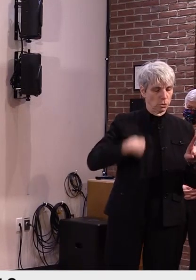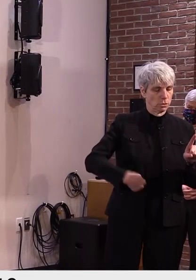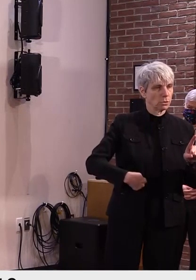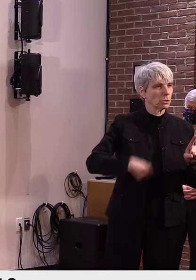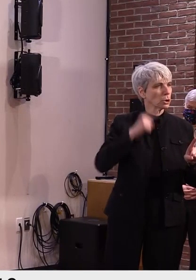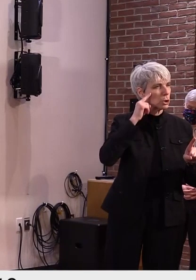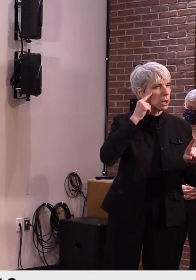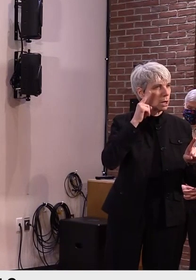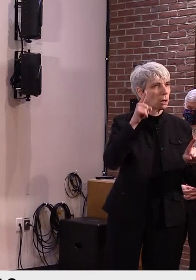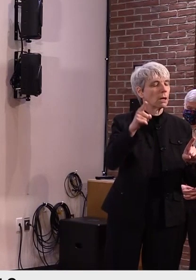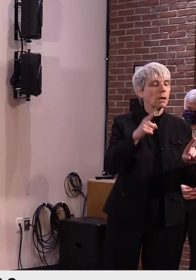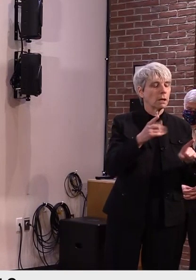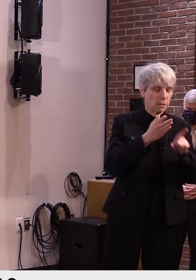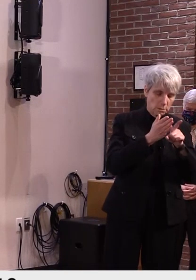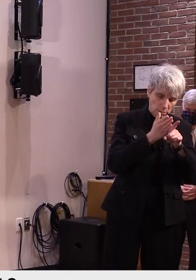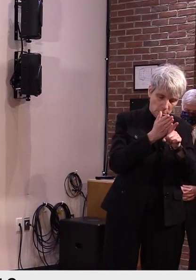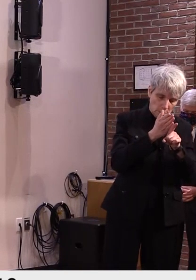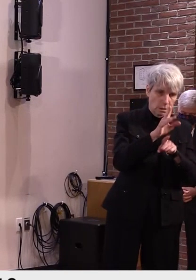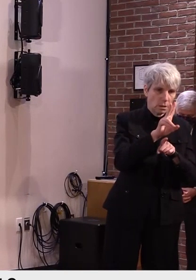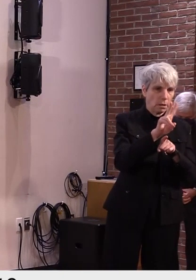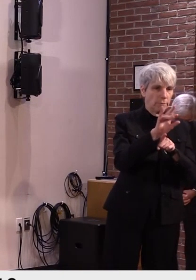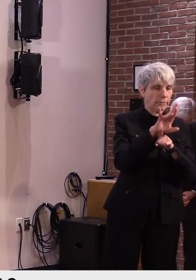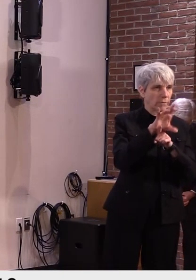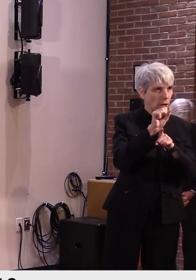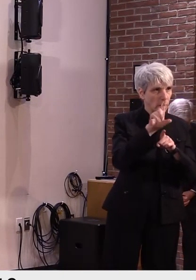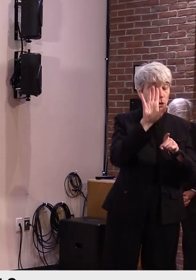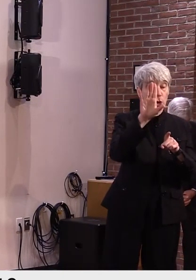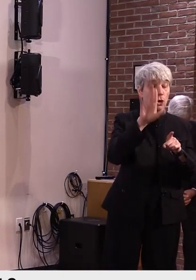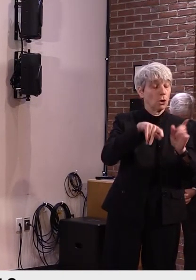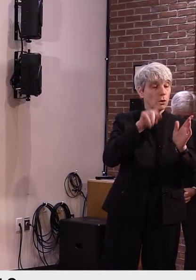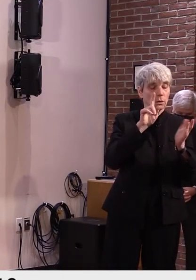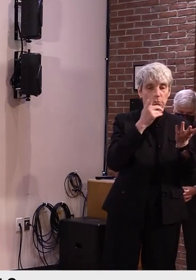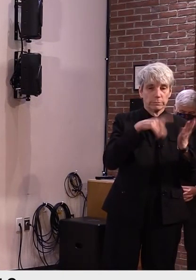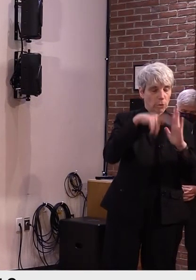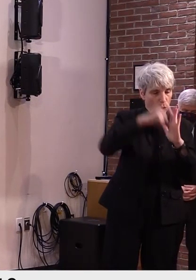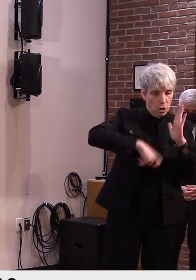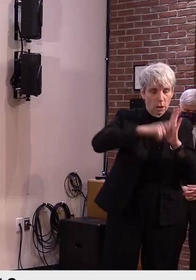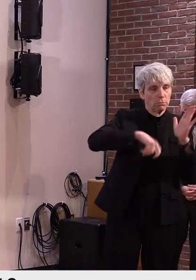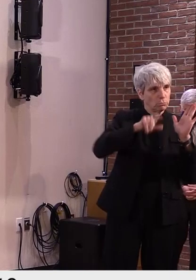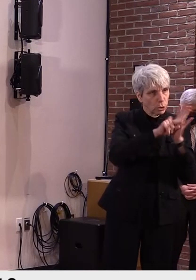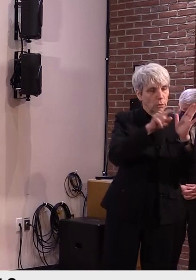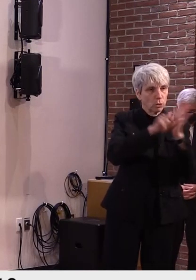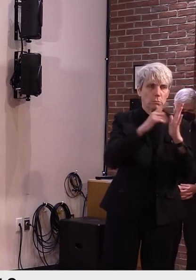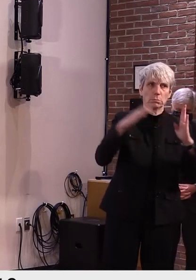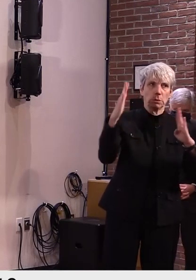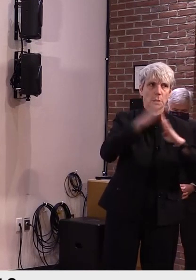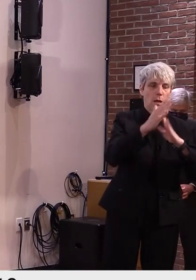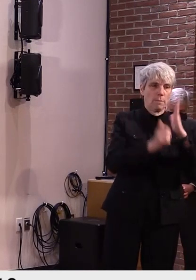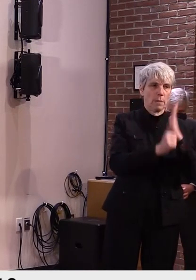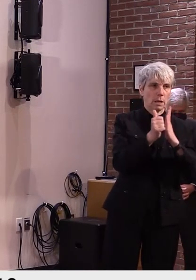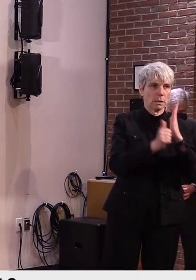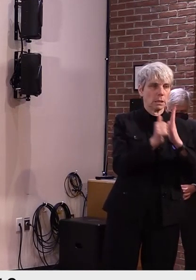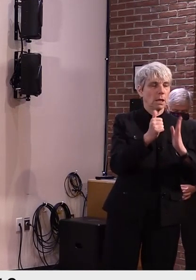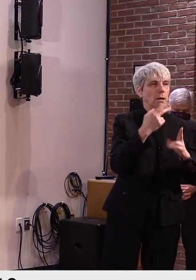work's been published and peer-reviewed in Science, Nature, and The Lancet, I believe. Her name is Dr.